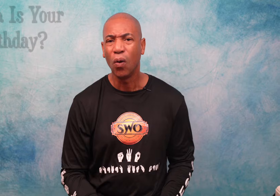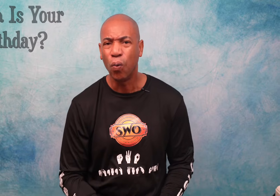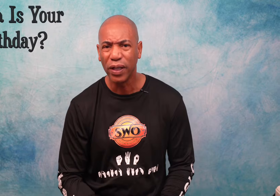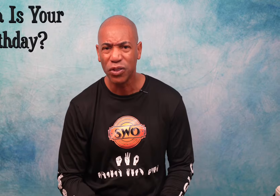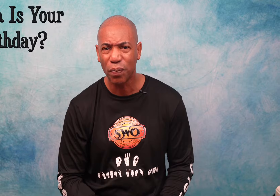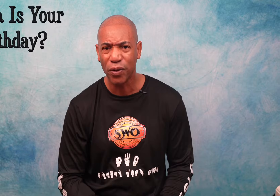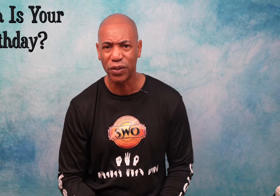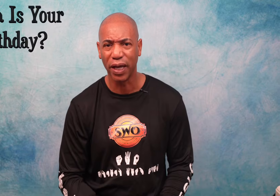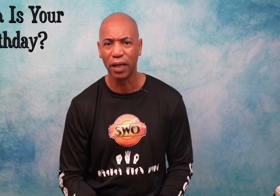When is your birthday?